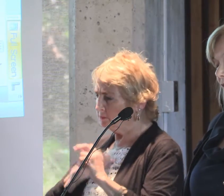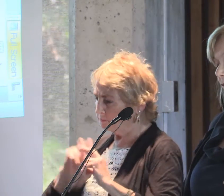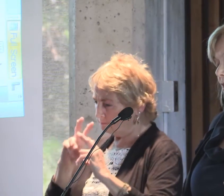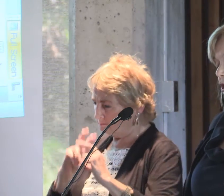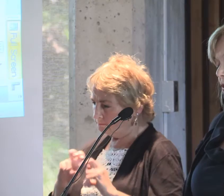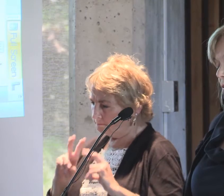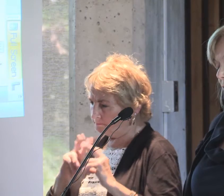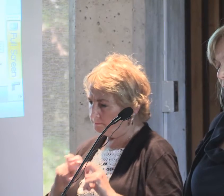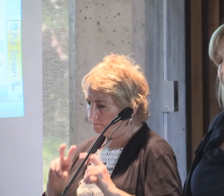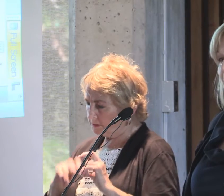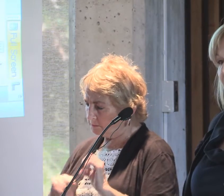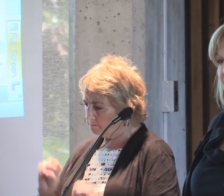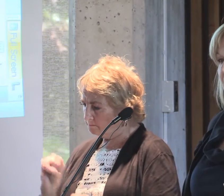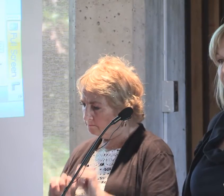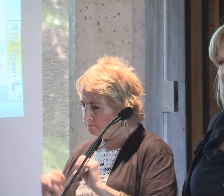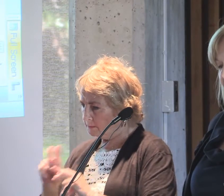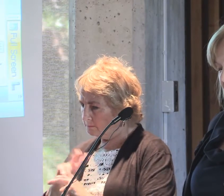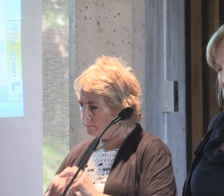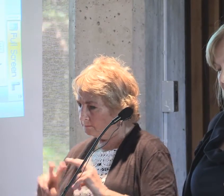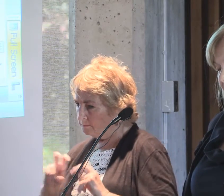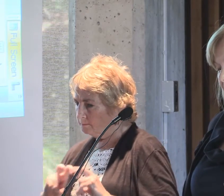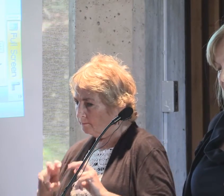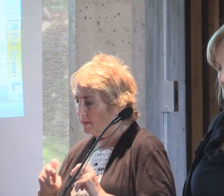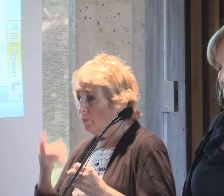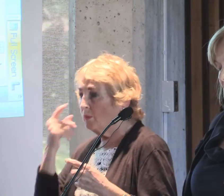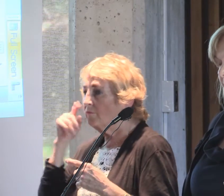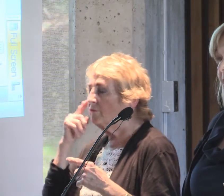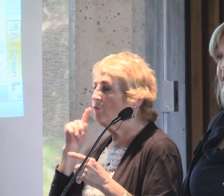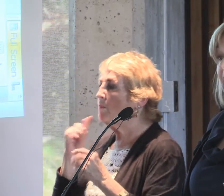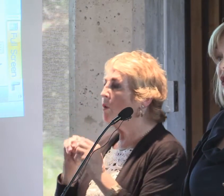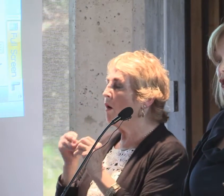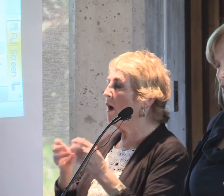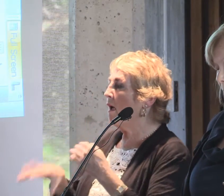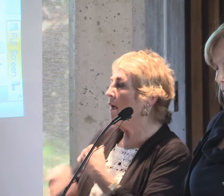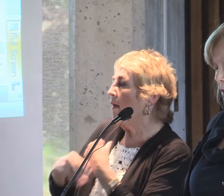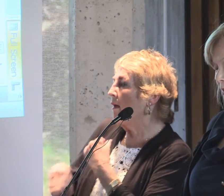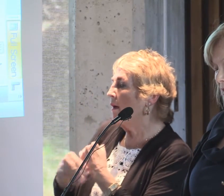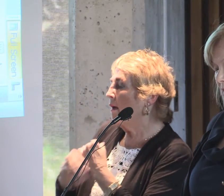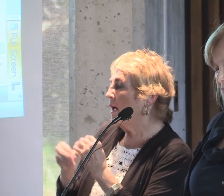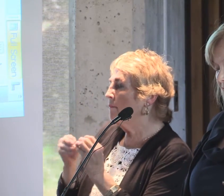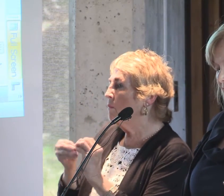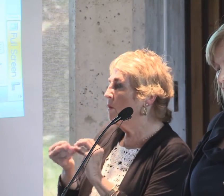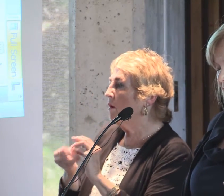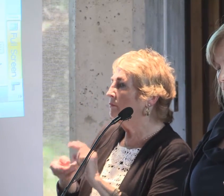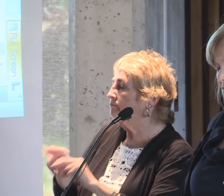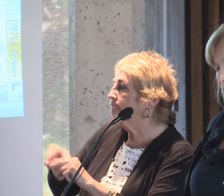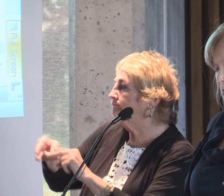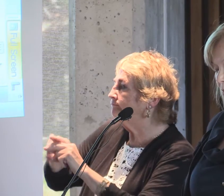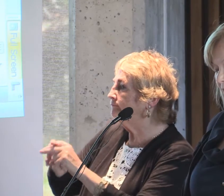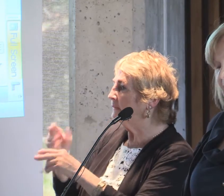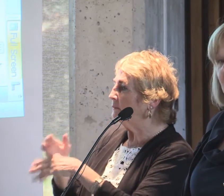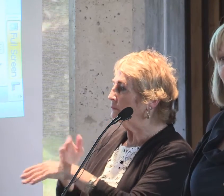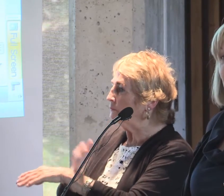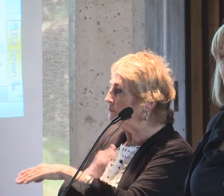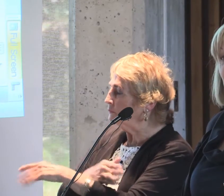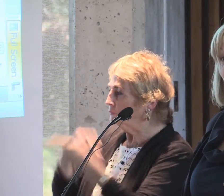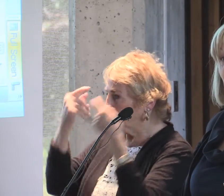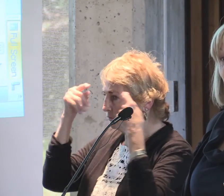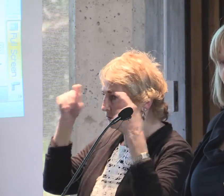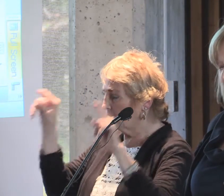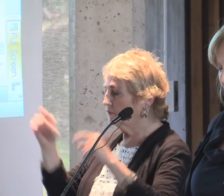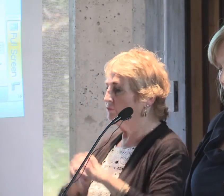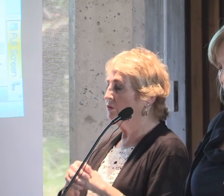can fine-tune and build on our successes. An essential component of that evaluation process has